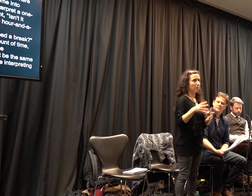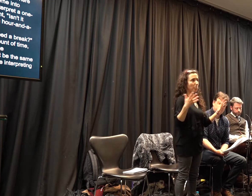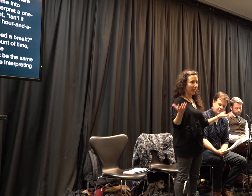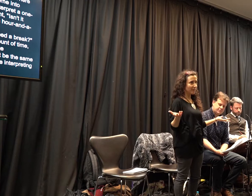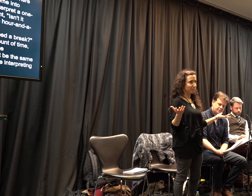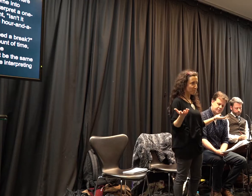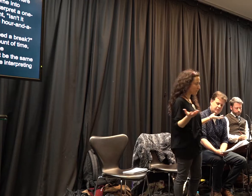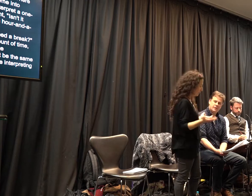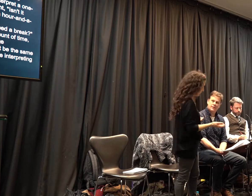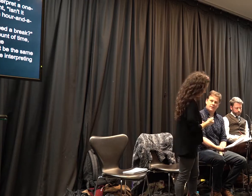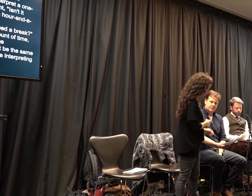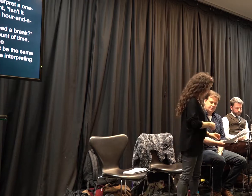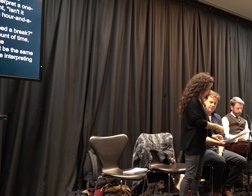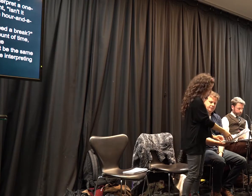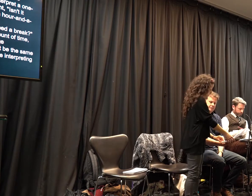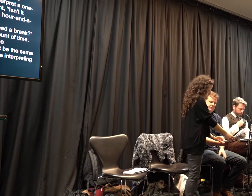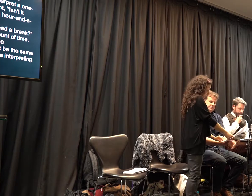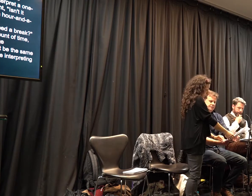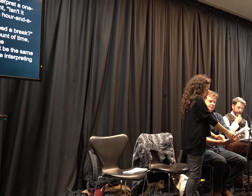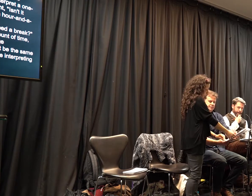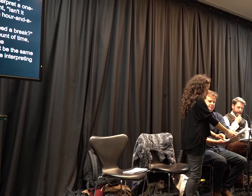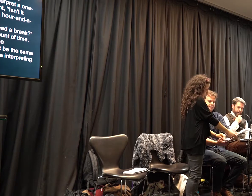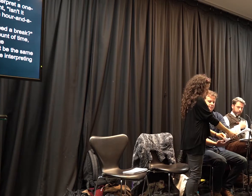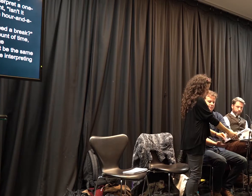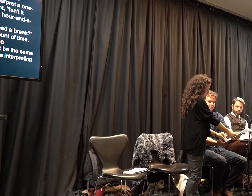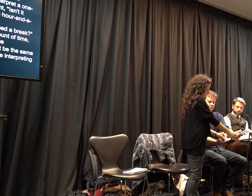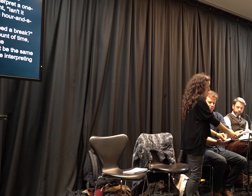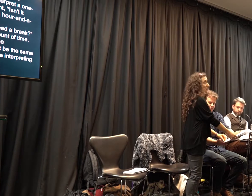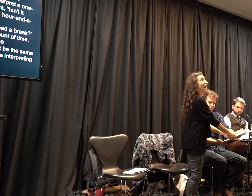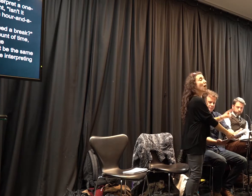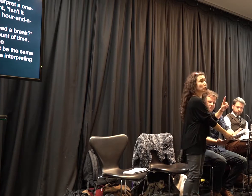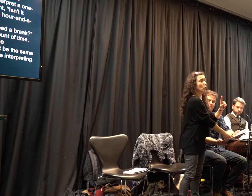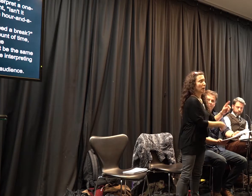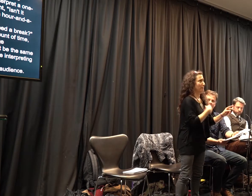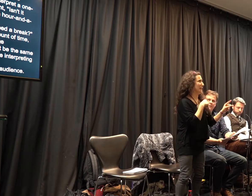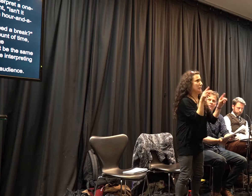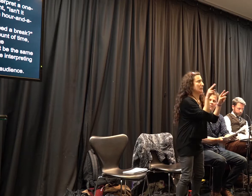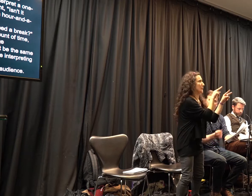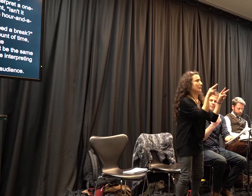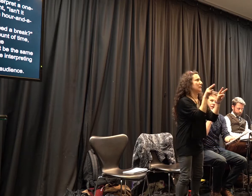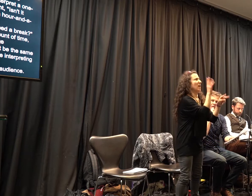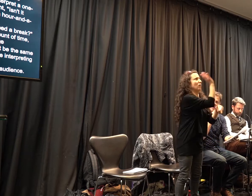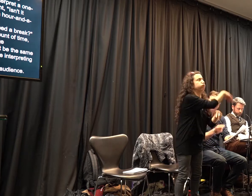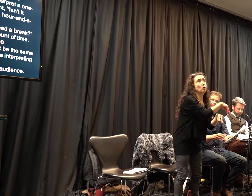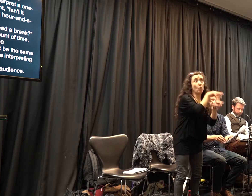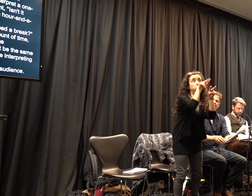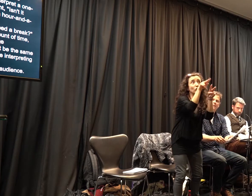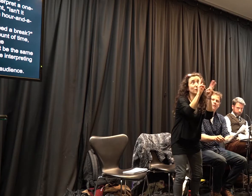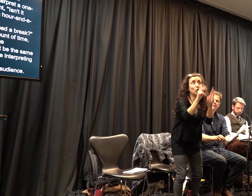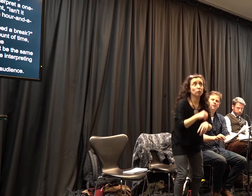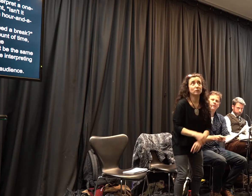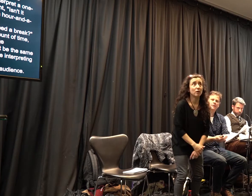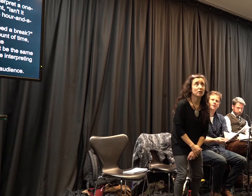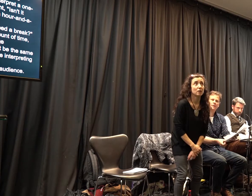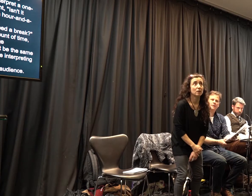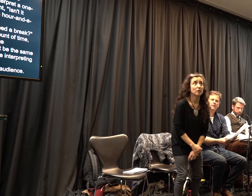That in turn affects the deaf patrons in the audience.